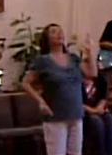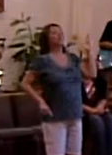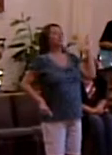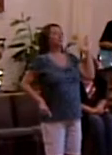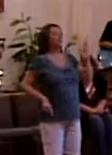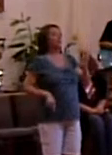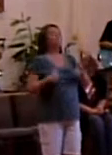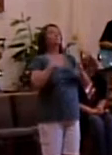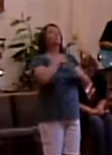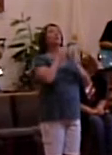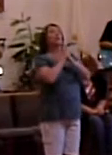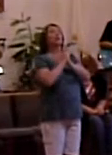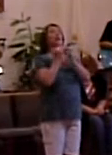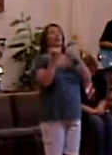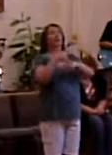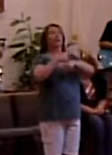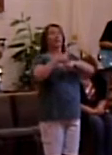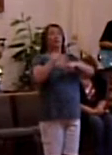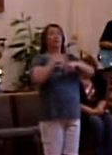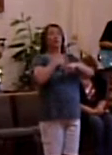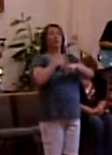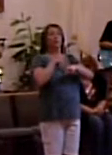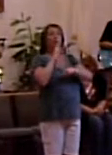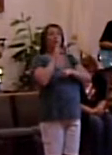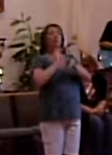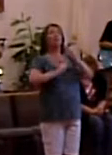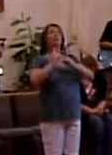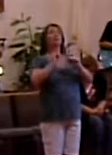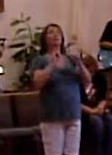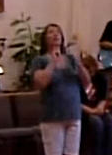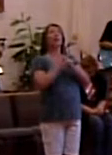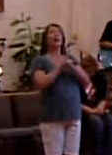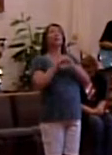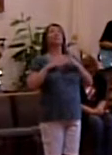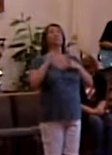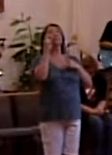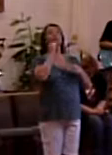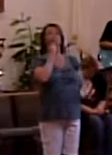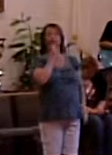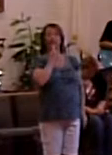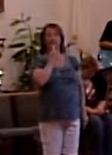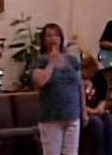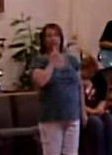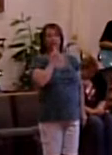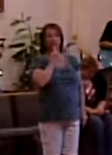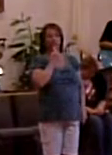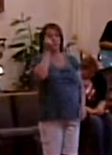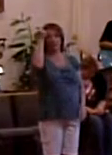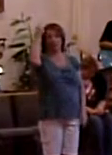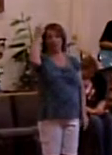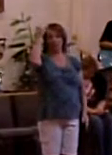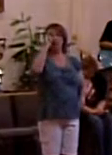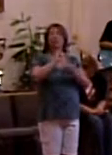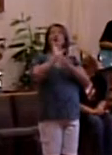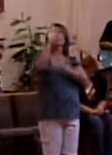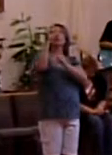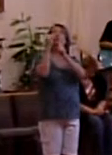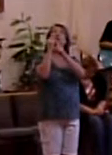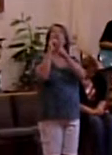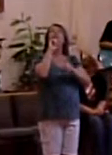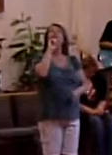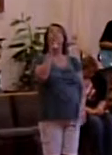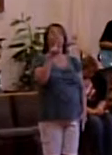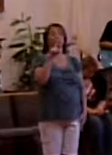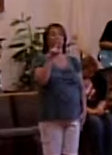pray at this time that we would be a people that take you seriously, and understand that your word is true, and just